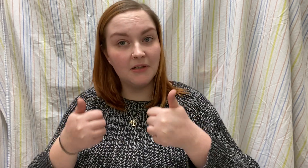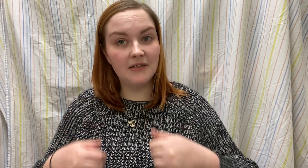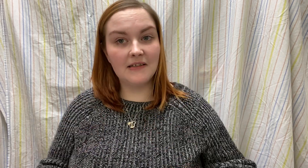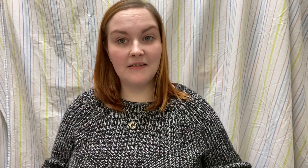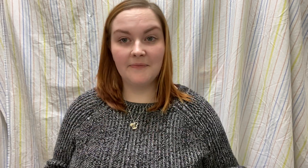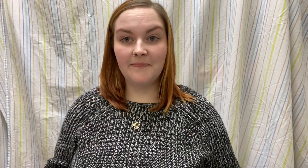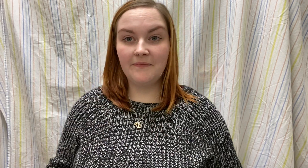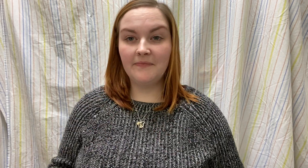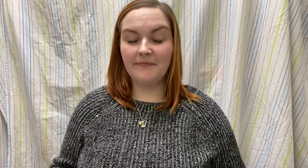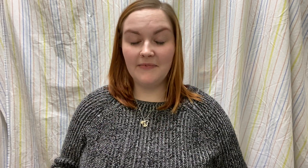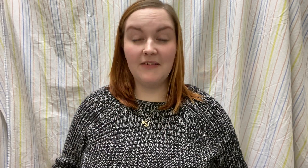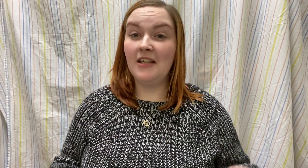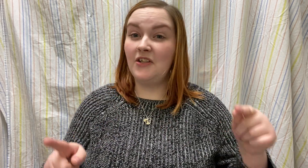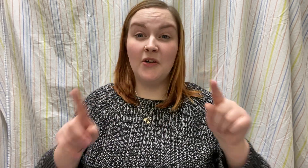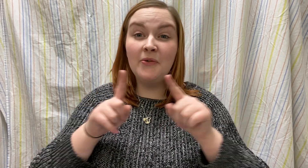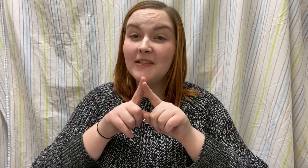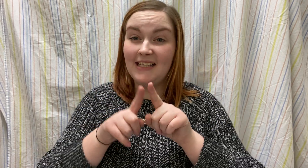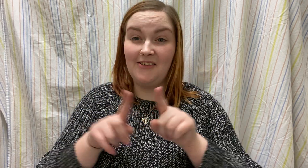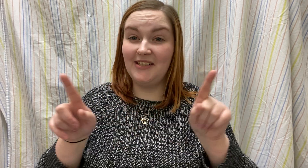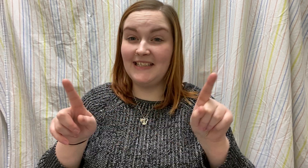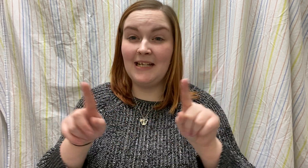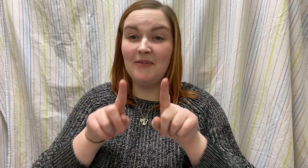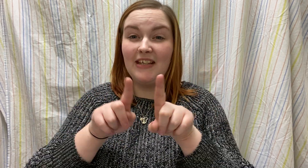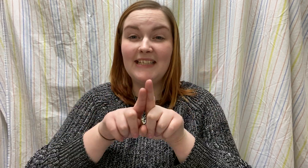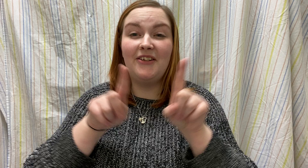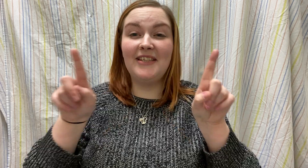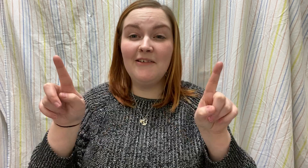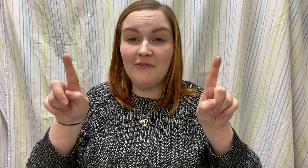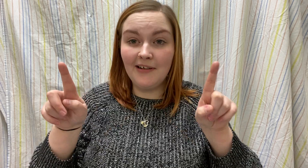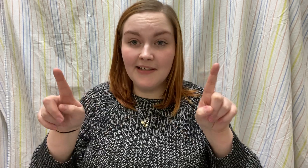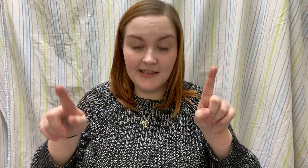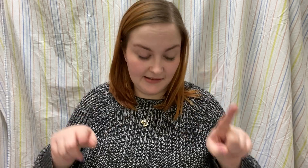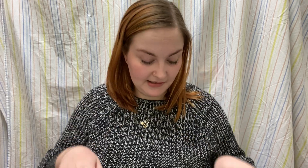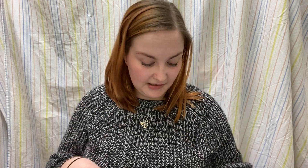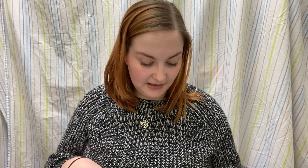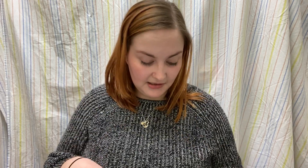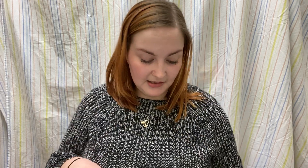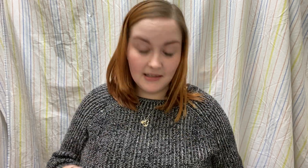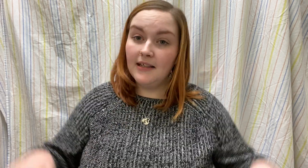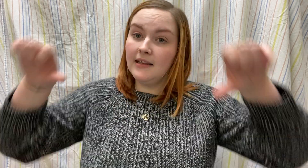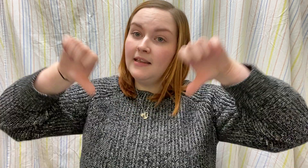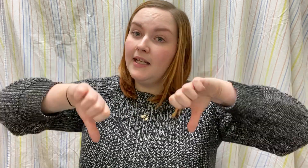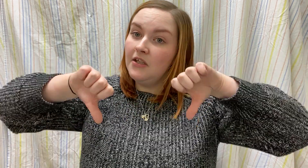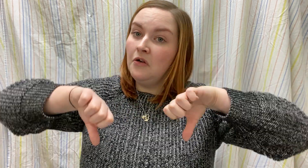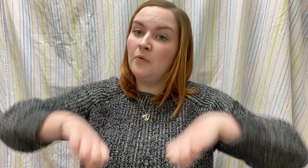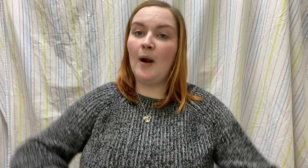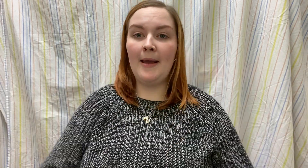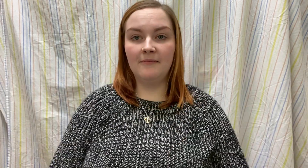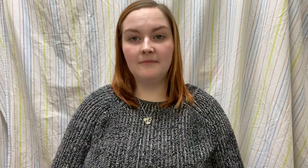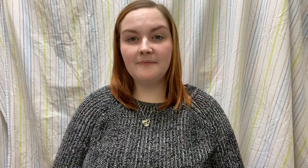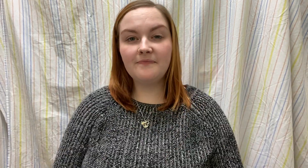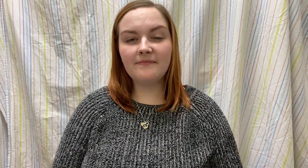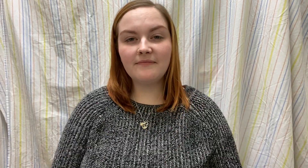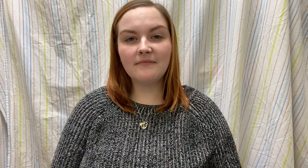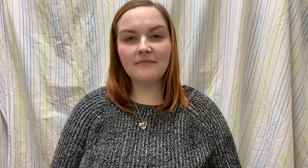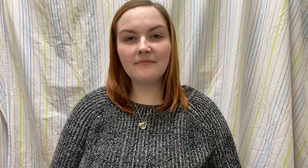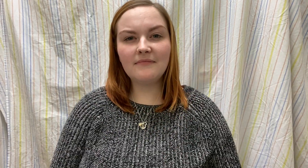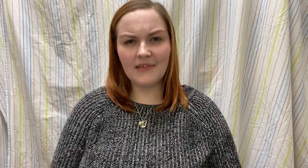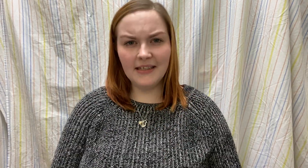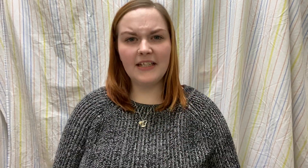words. If they don't sound the same, if they sound different, they don't rhyme. Let's